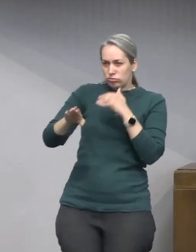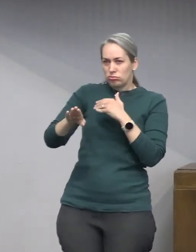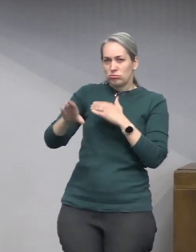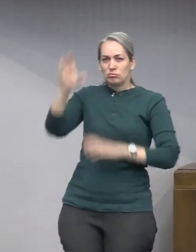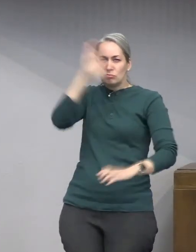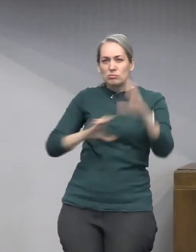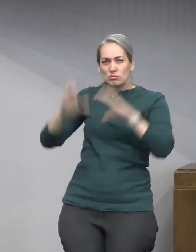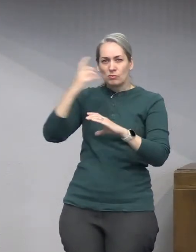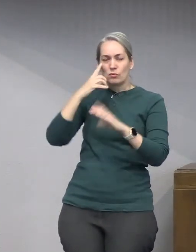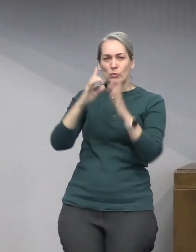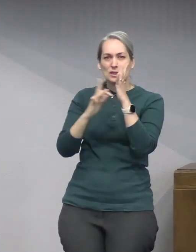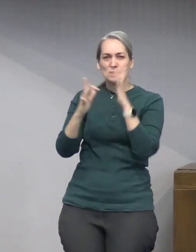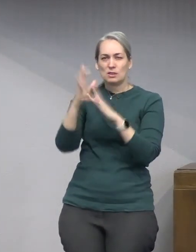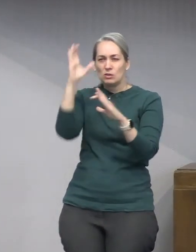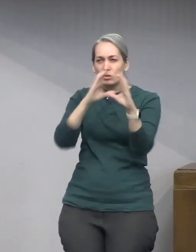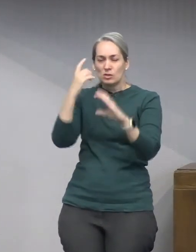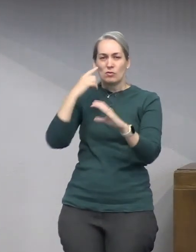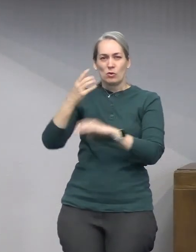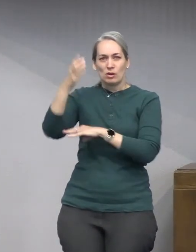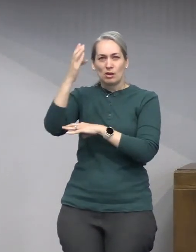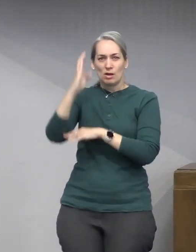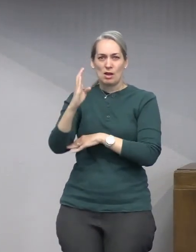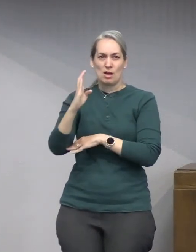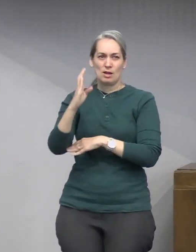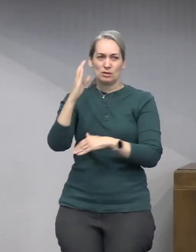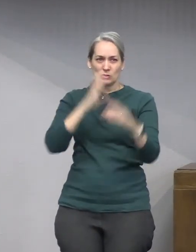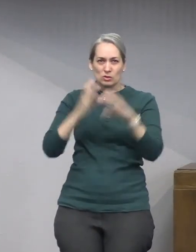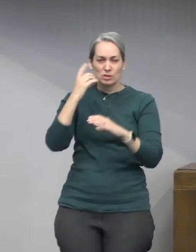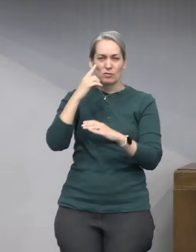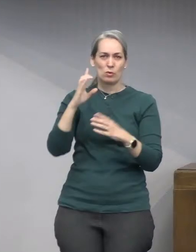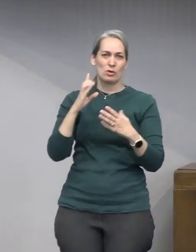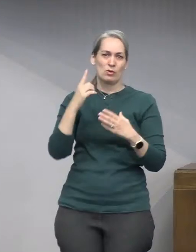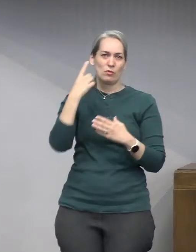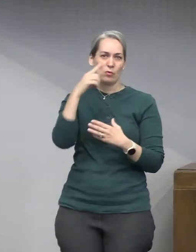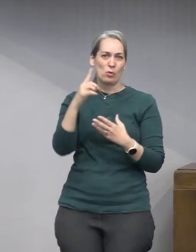Jesus, in search of God, in search of a cure.